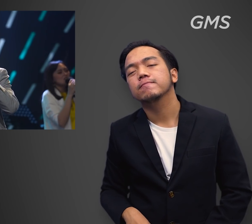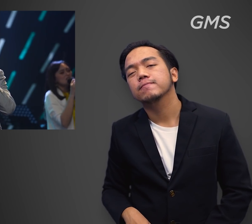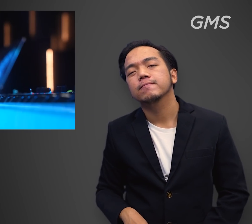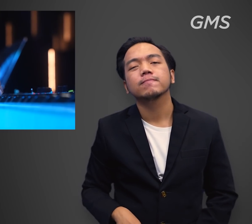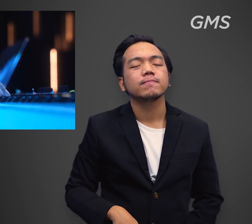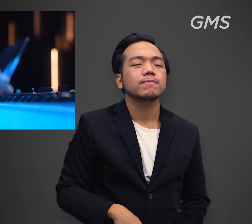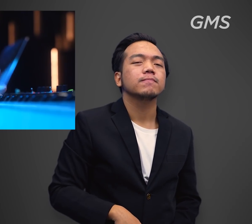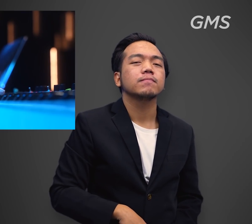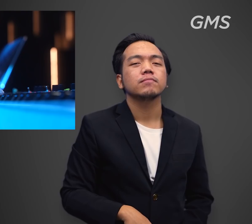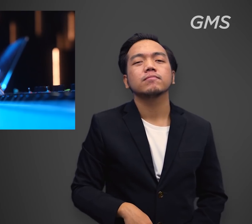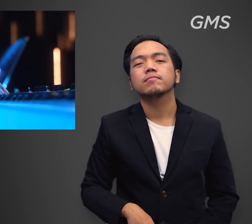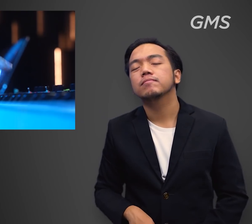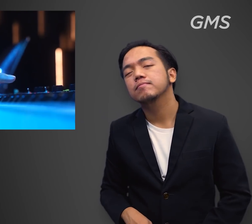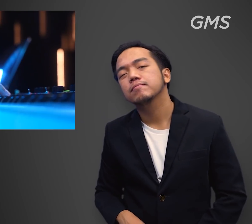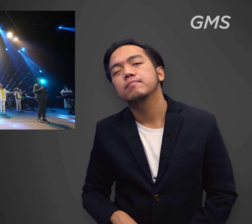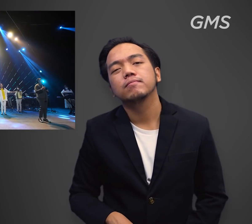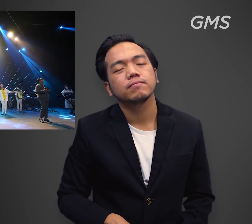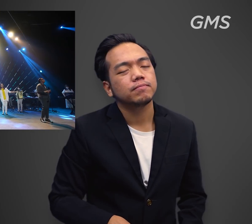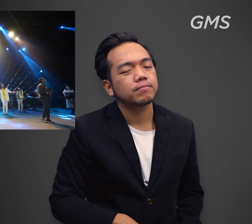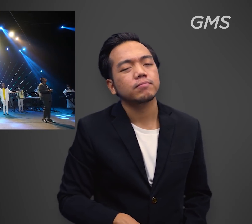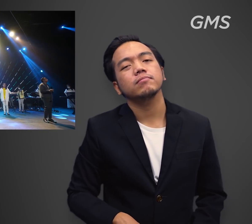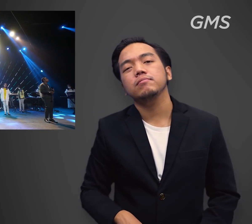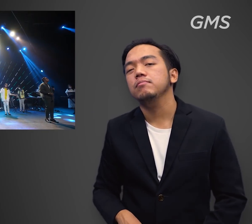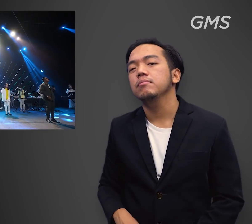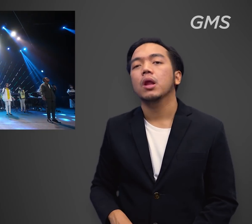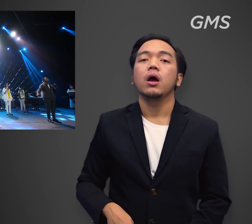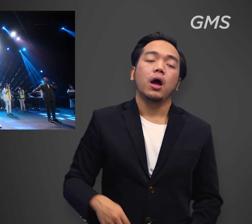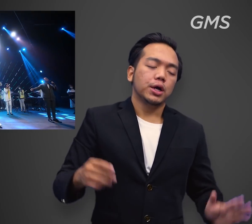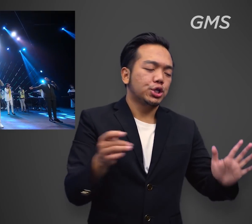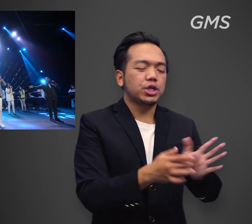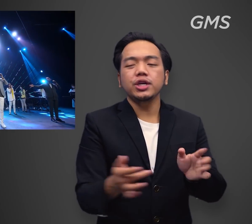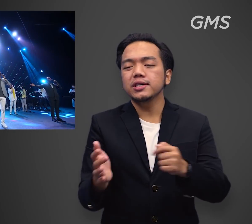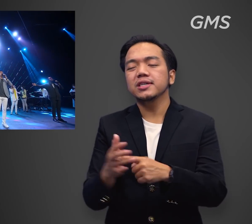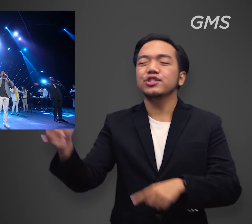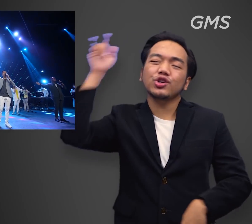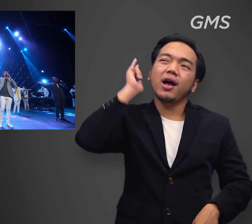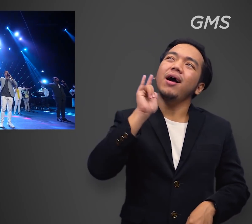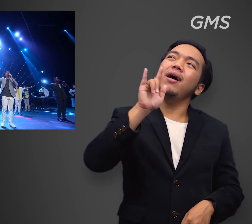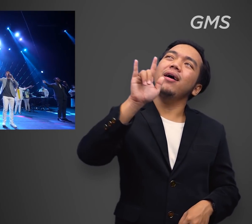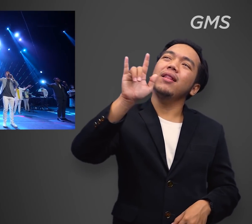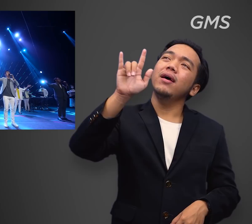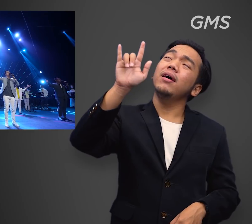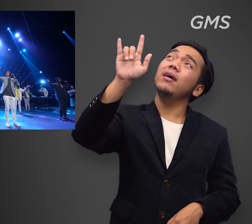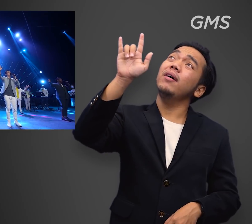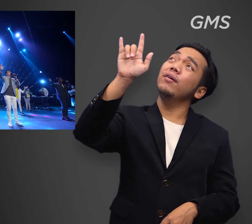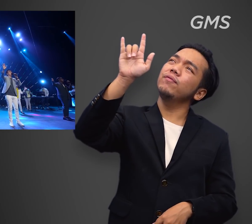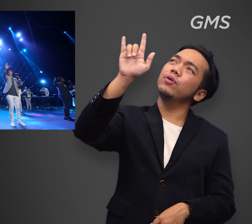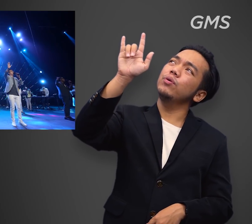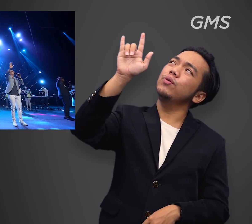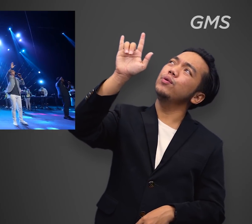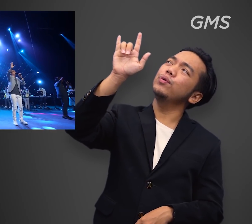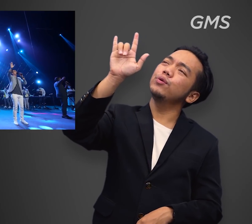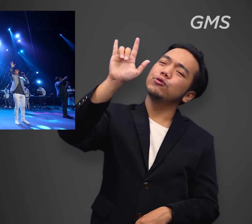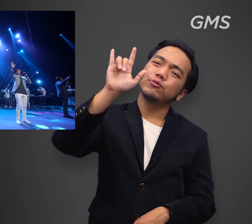We love you, Lord. Jesus, I love